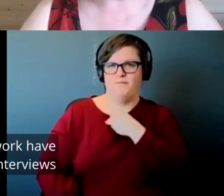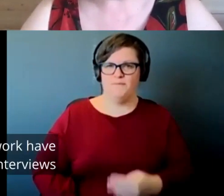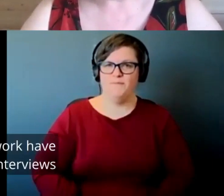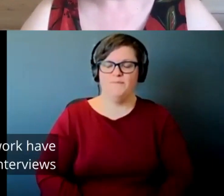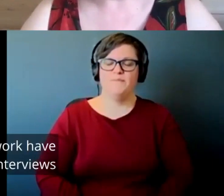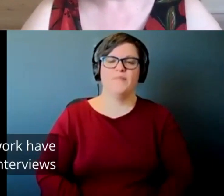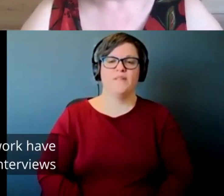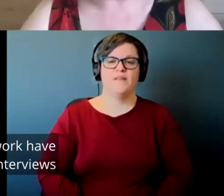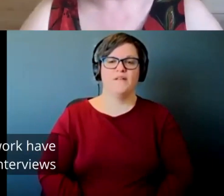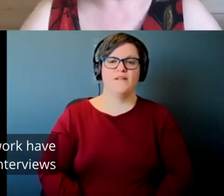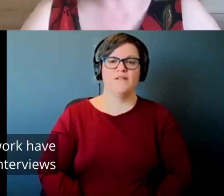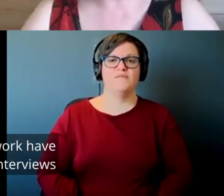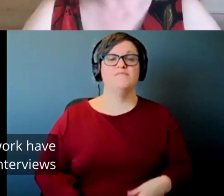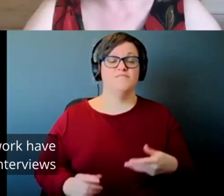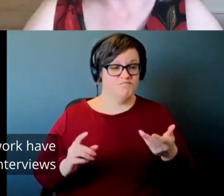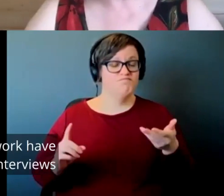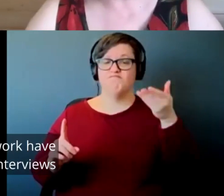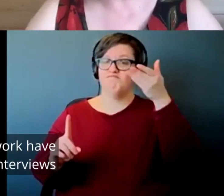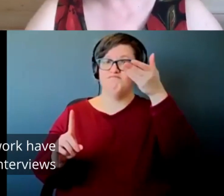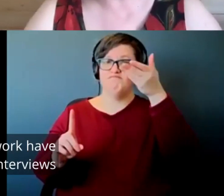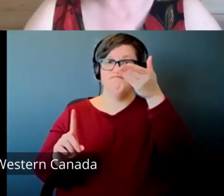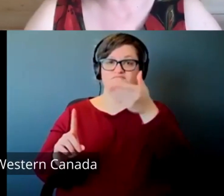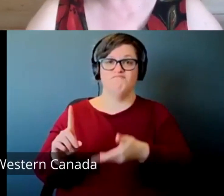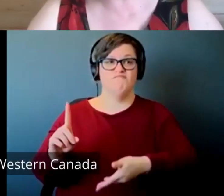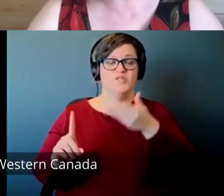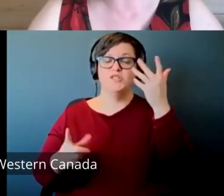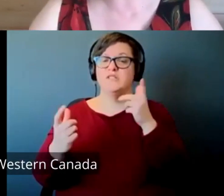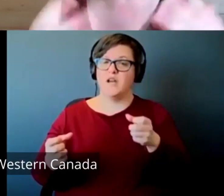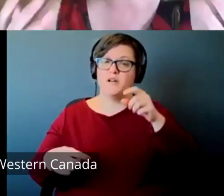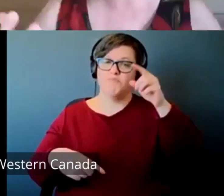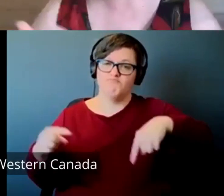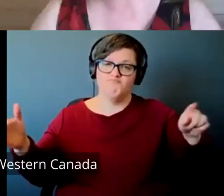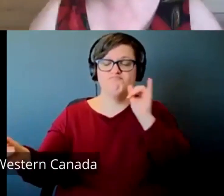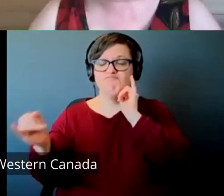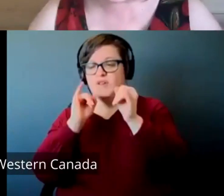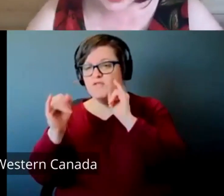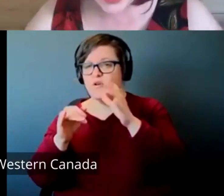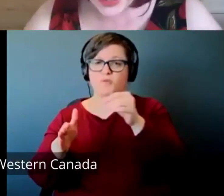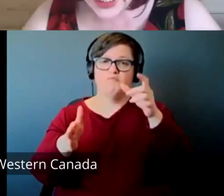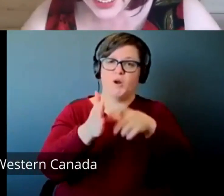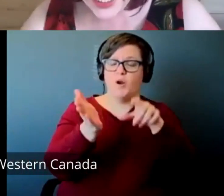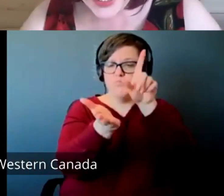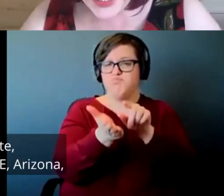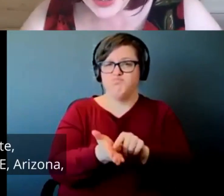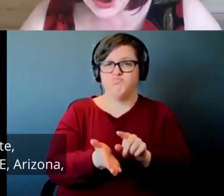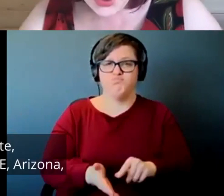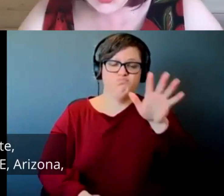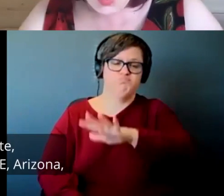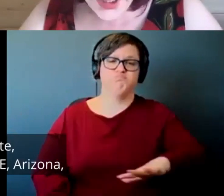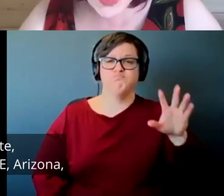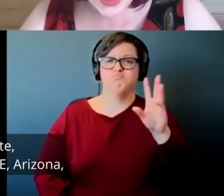Her story and artwork have been featured in interviews and articles throughout Western Canada